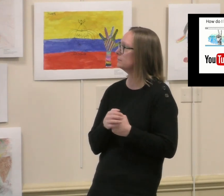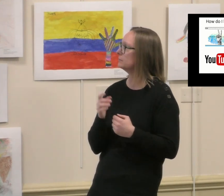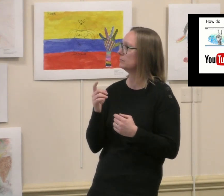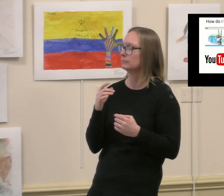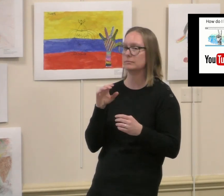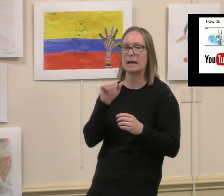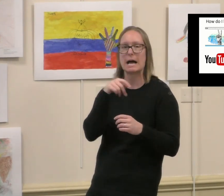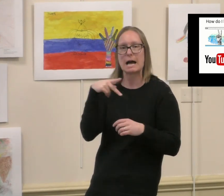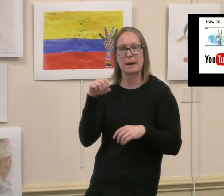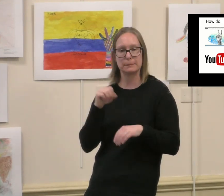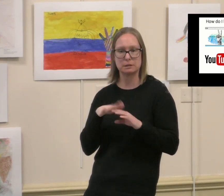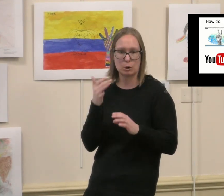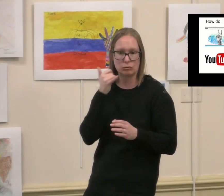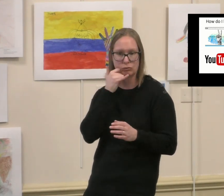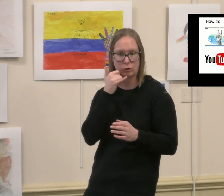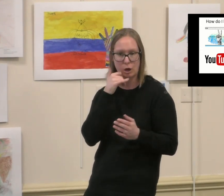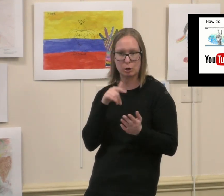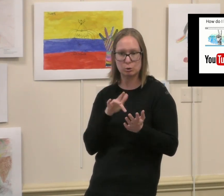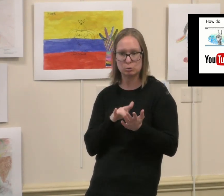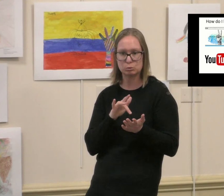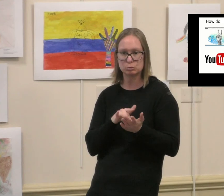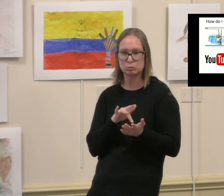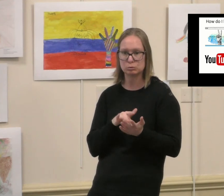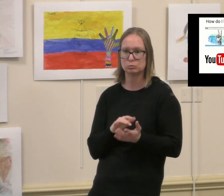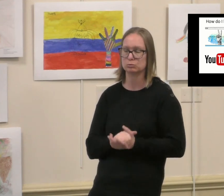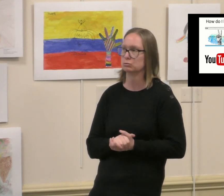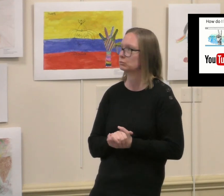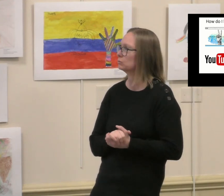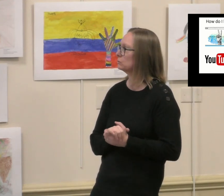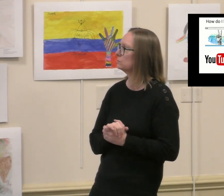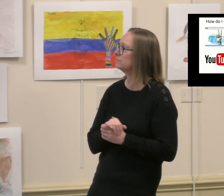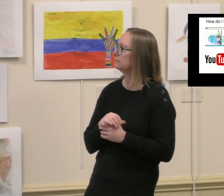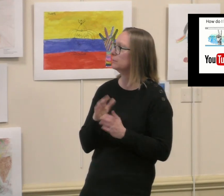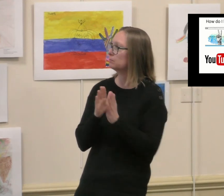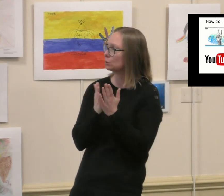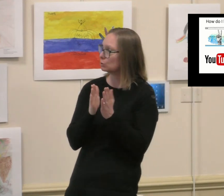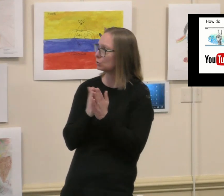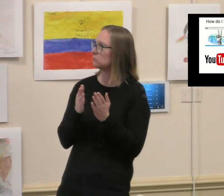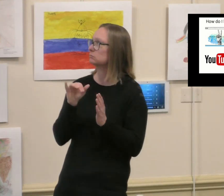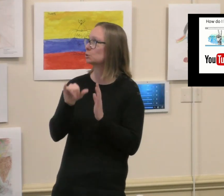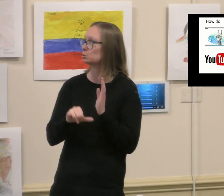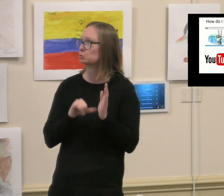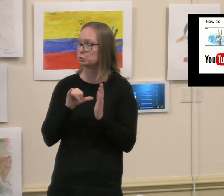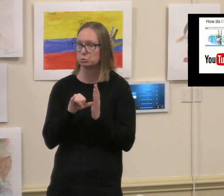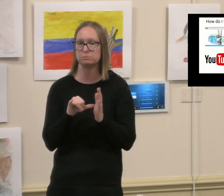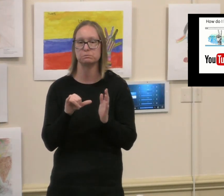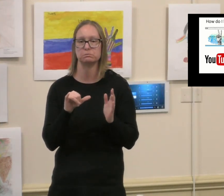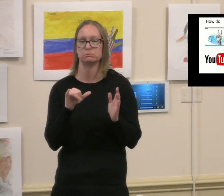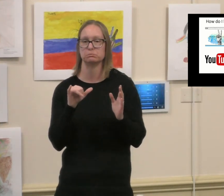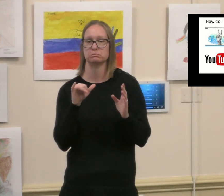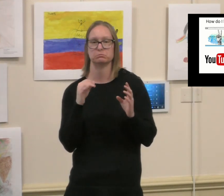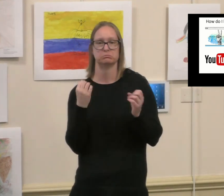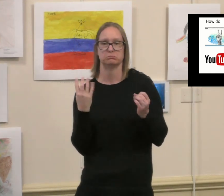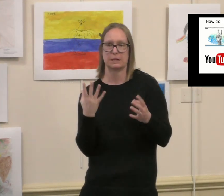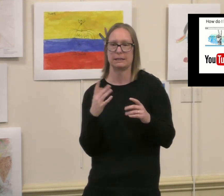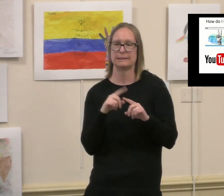could find a class online. And there are different apps for your phone as well that you could download. Books,